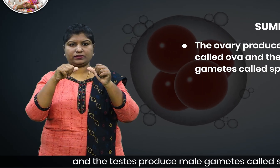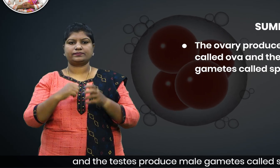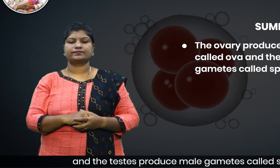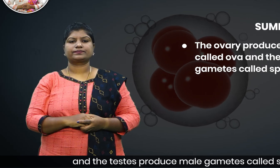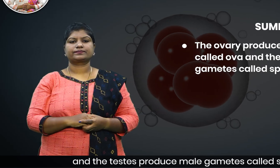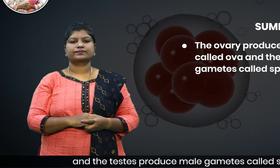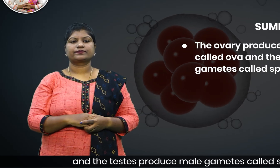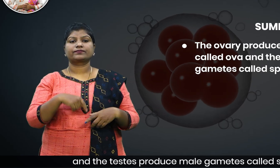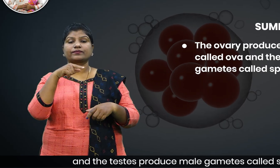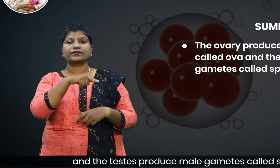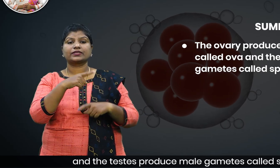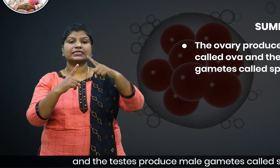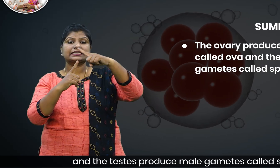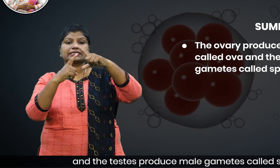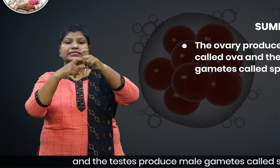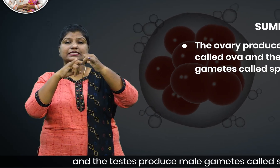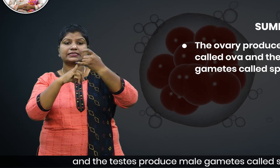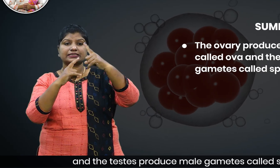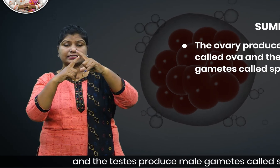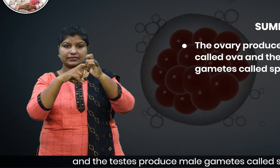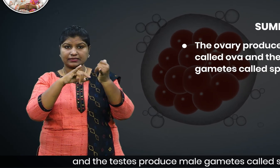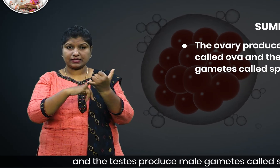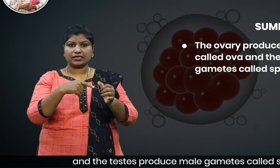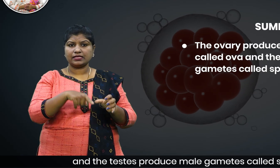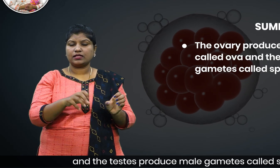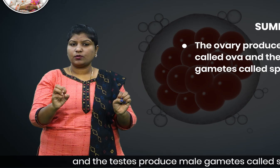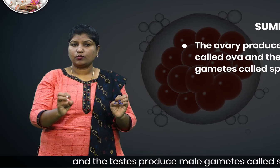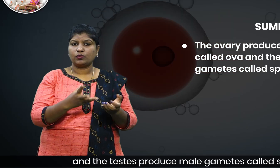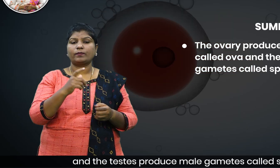and the testes produce male gametes